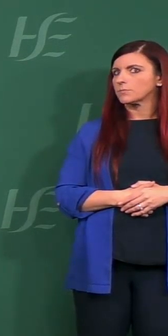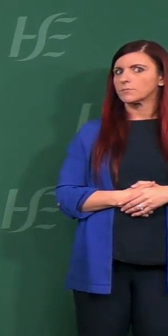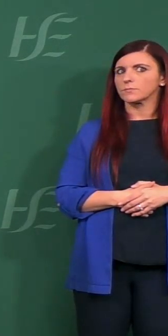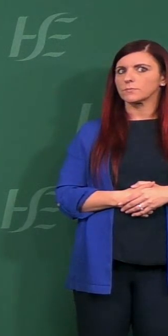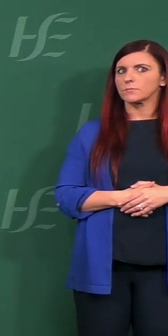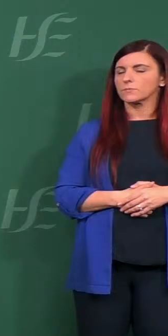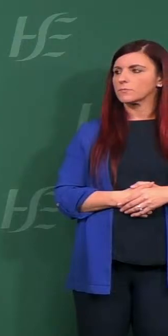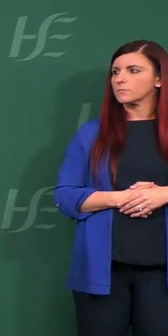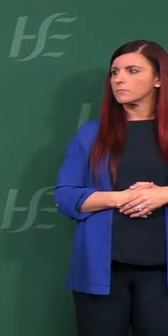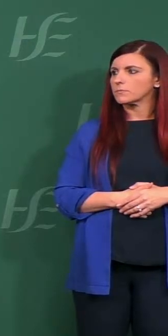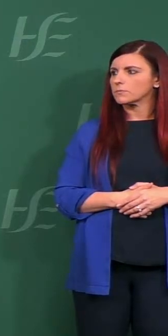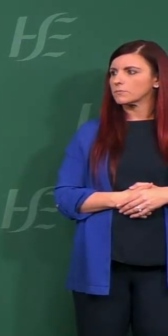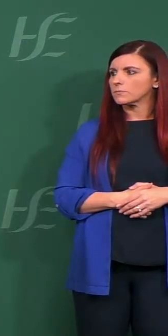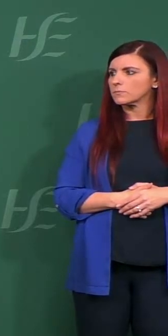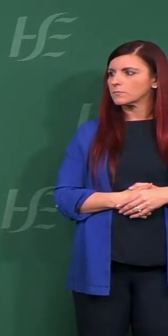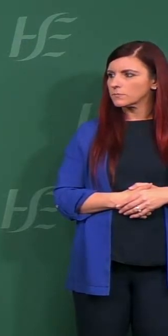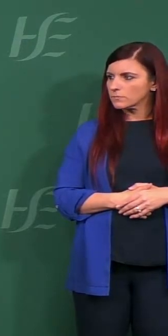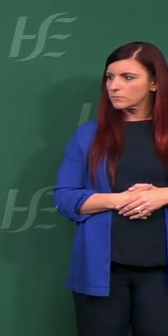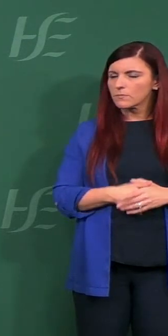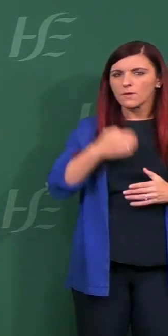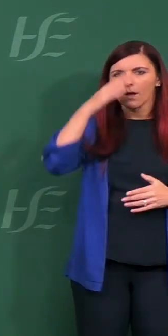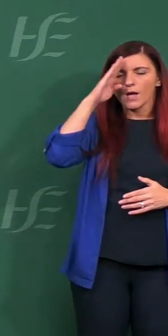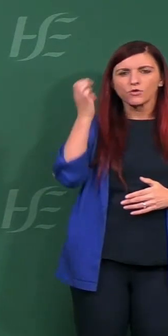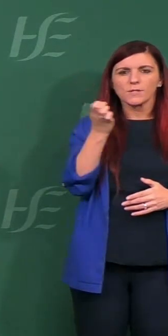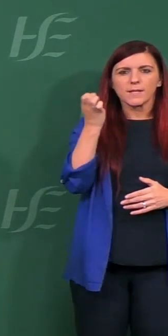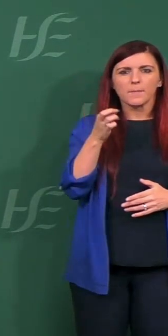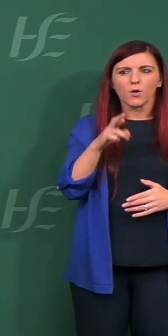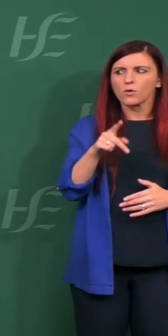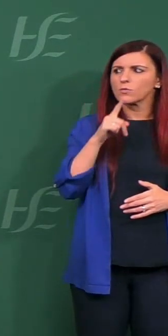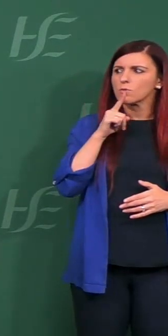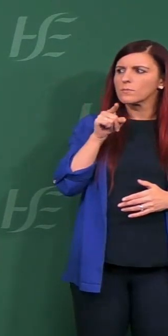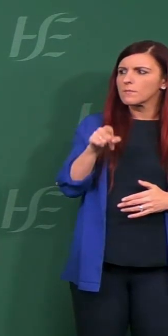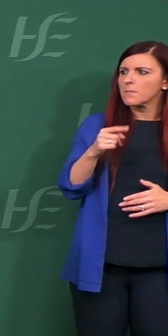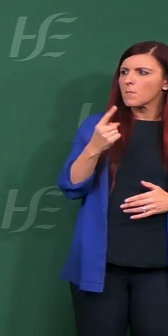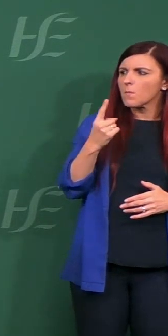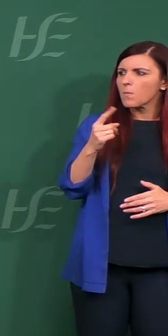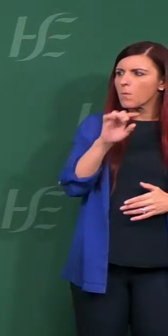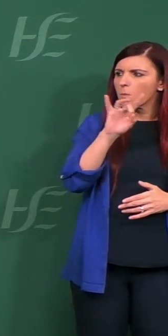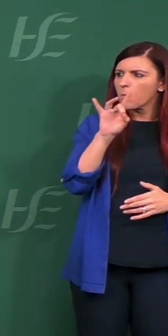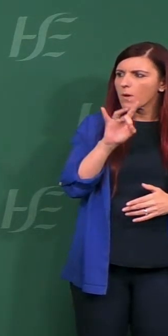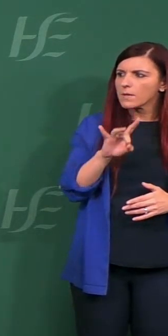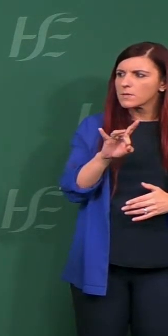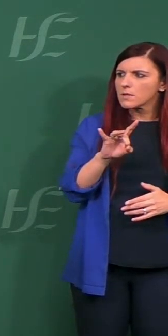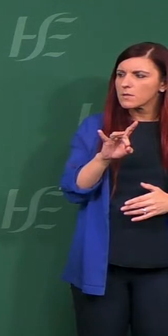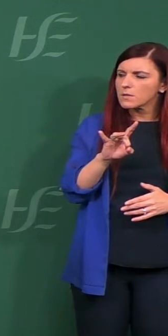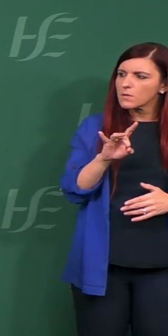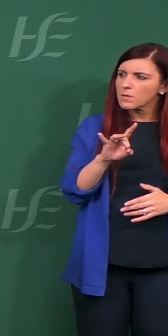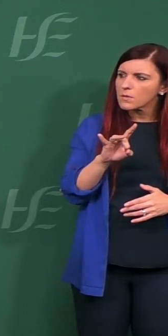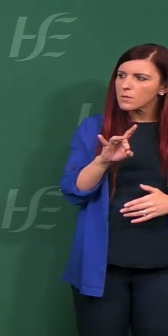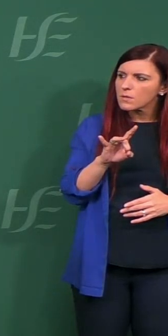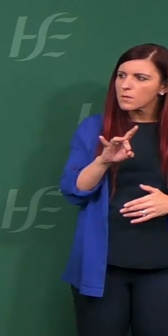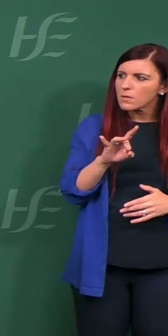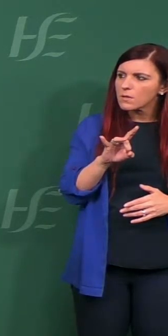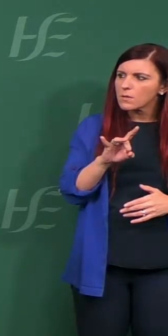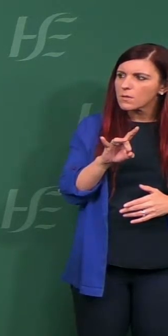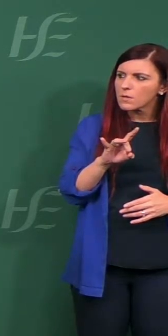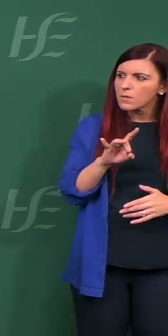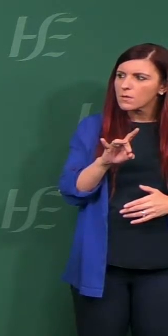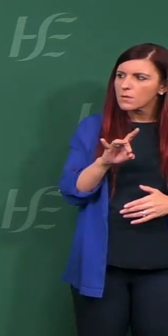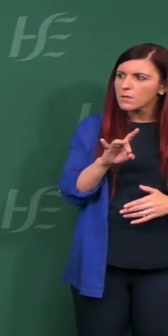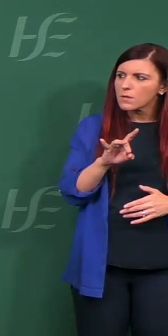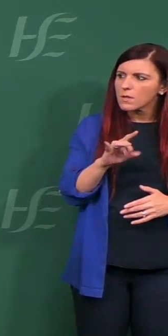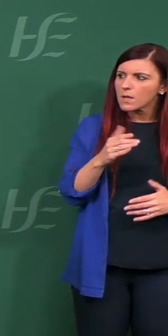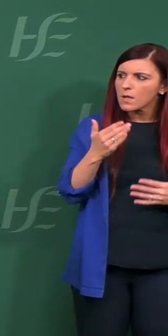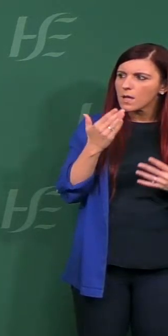Hi, thank you. Hi, Niamh Griffin from the Irish Examiner. Just on the serial testing, I thought Minister Donnelly said earlier in the week that serial testing